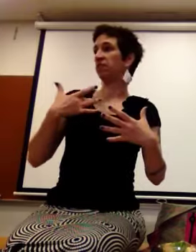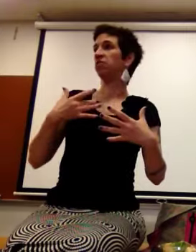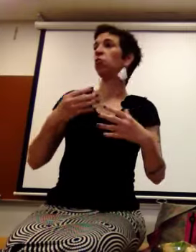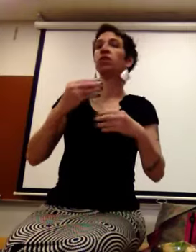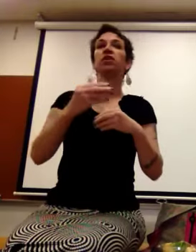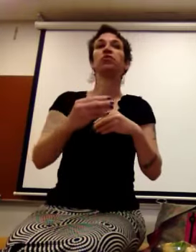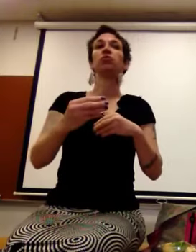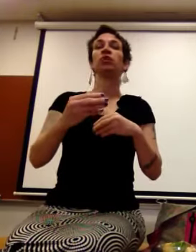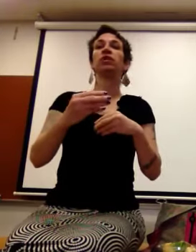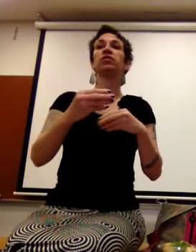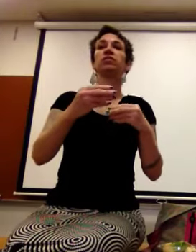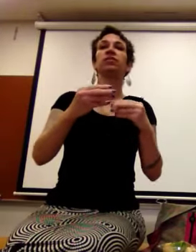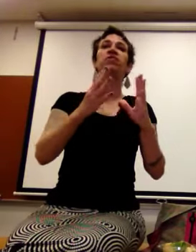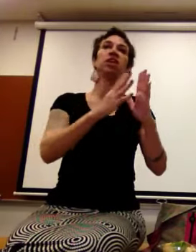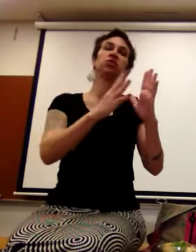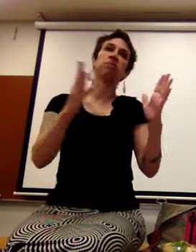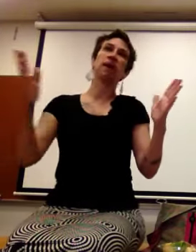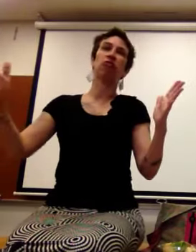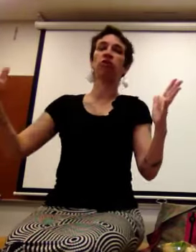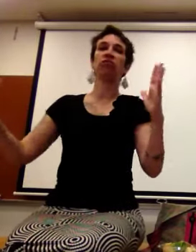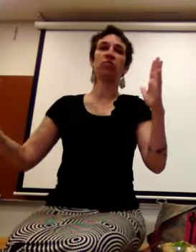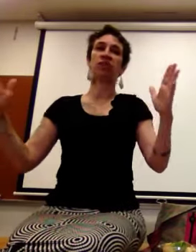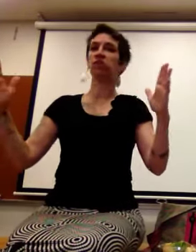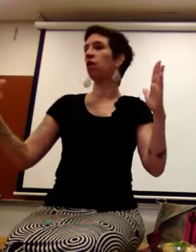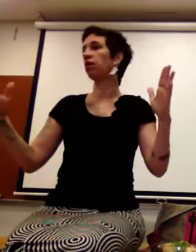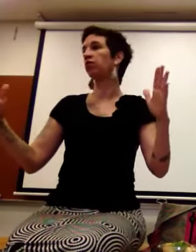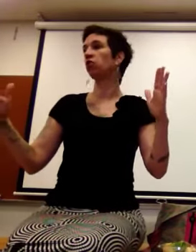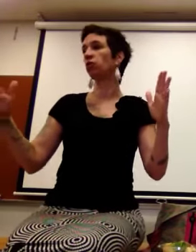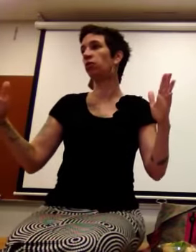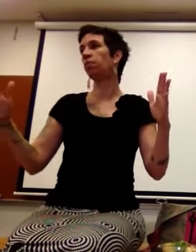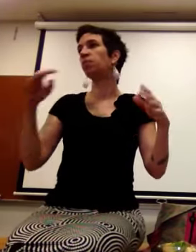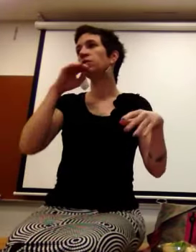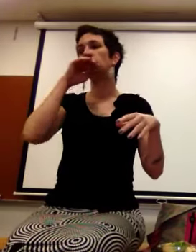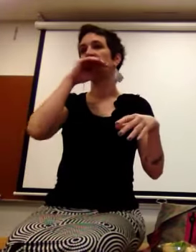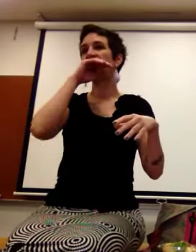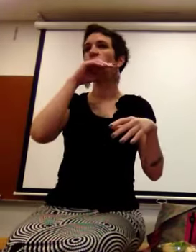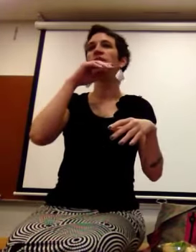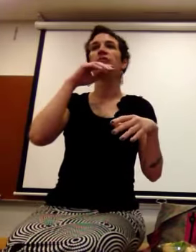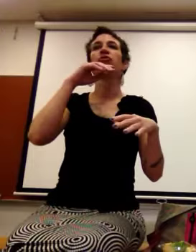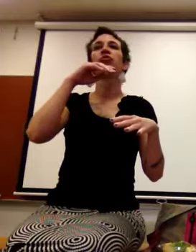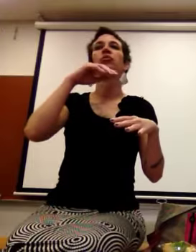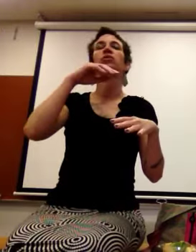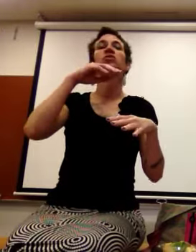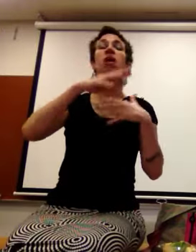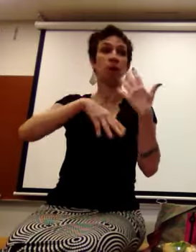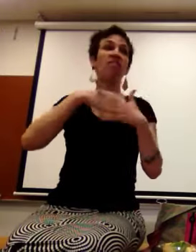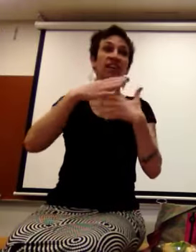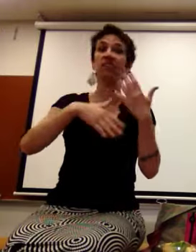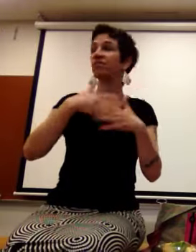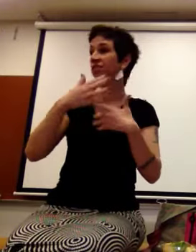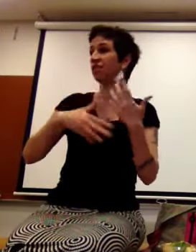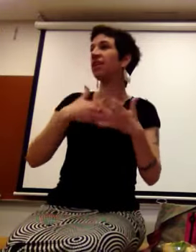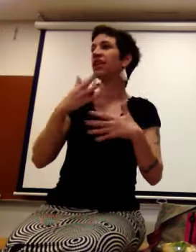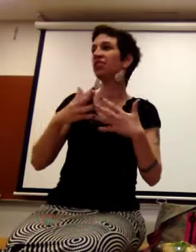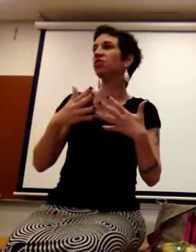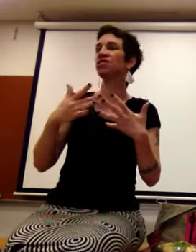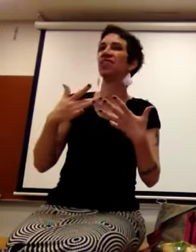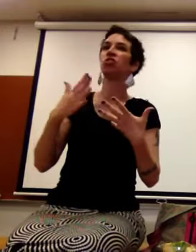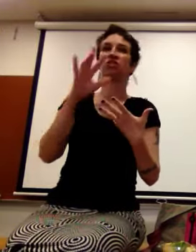So the video is about 45 minutes long in total. So today we'll get through some of it, and you'll see her